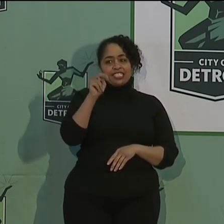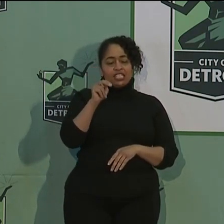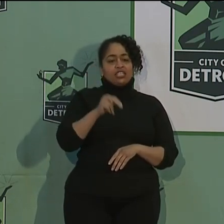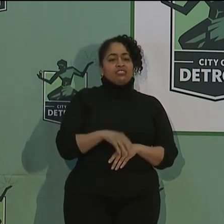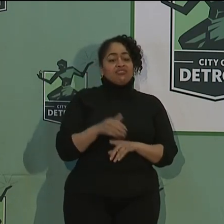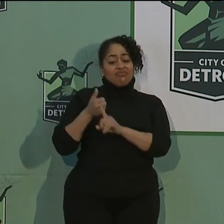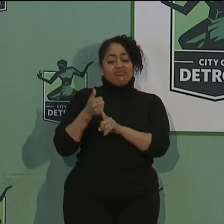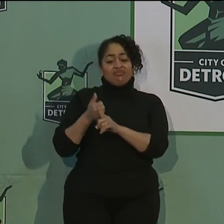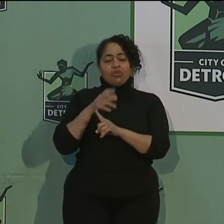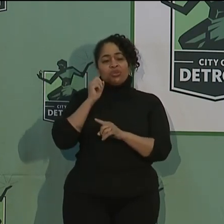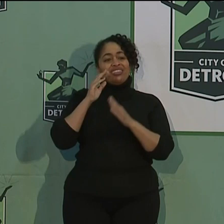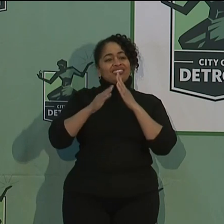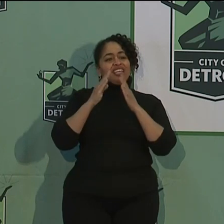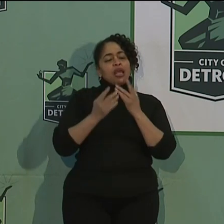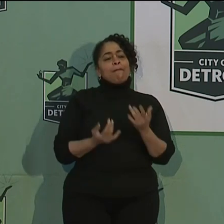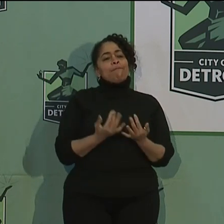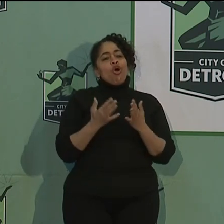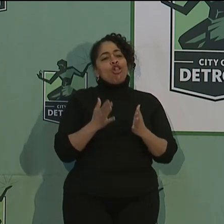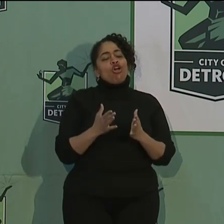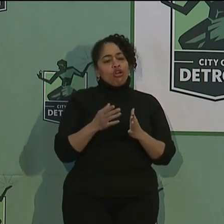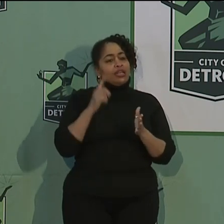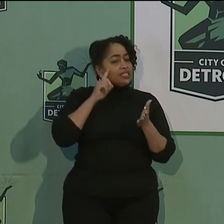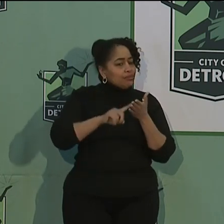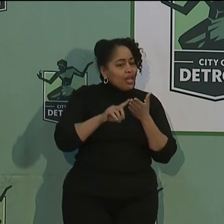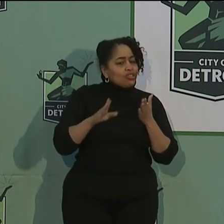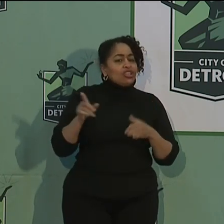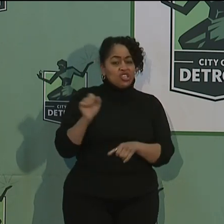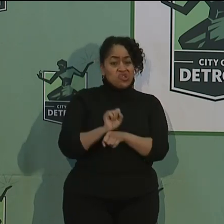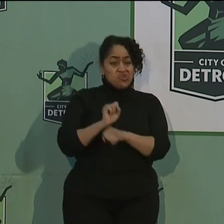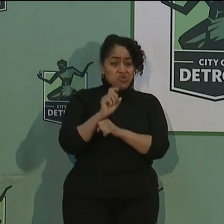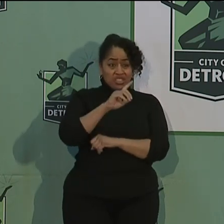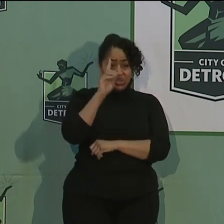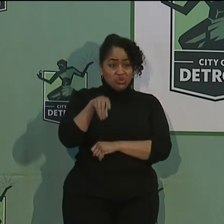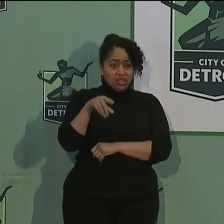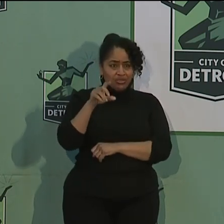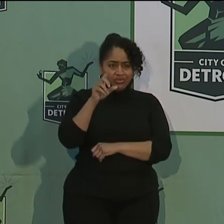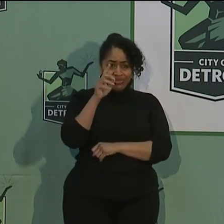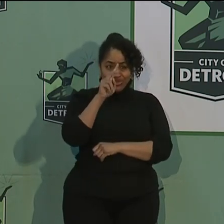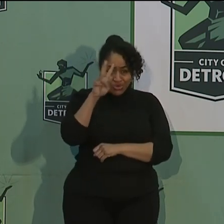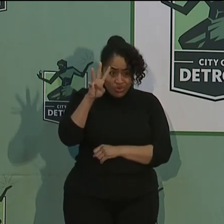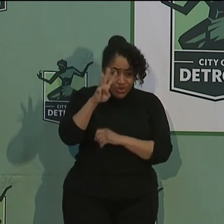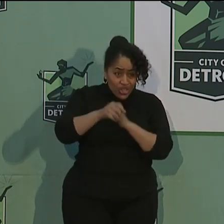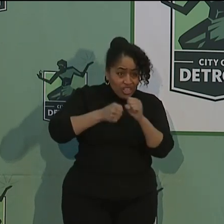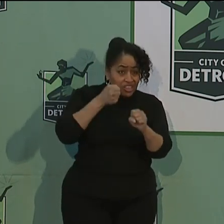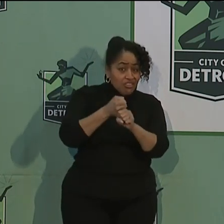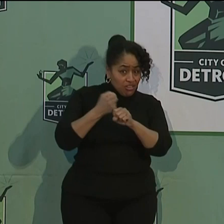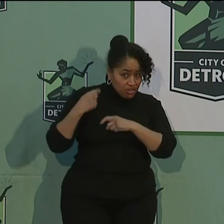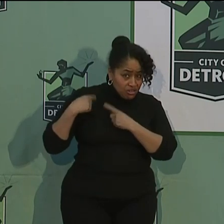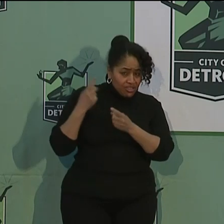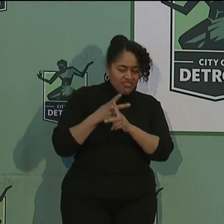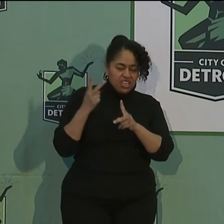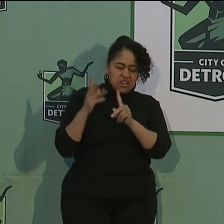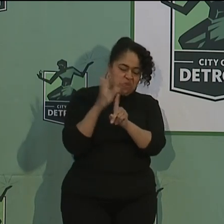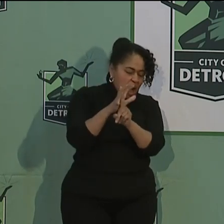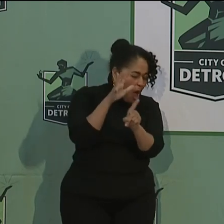inspector, been a city employee for 24 years, and was one of the most popular